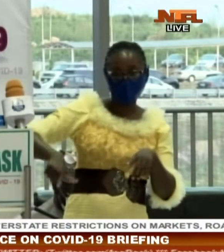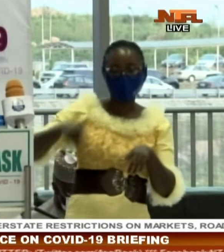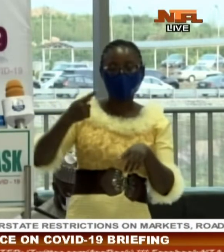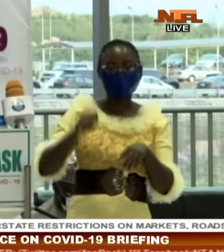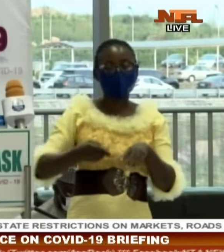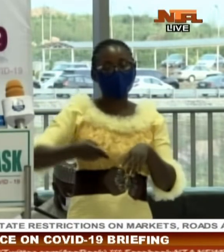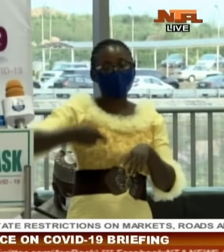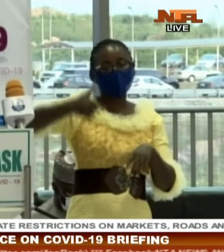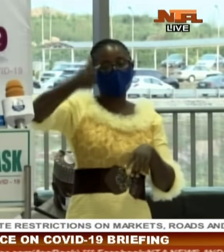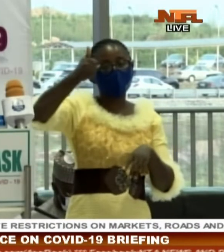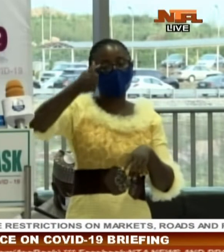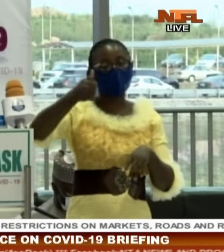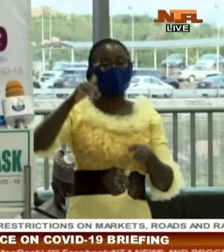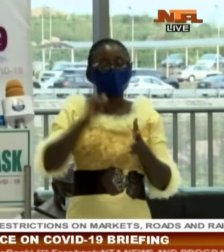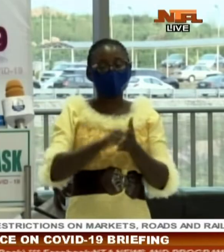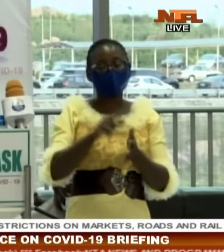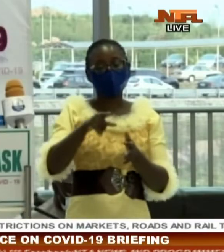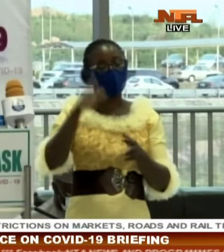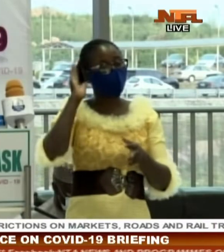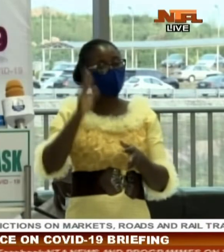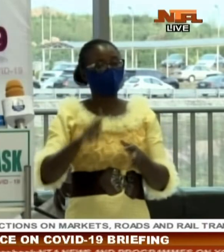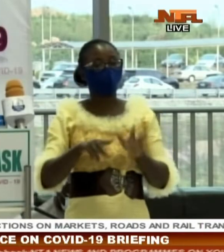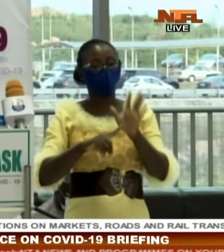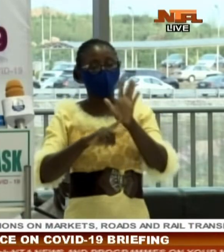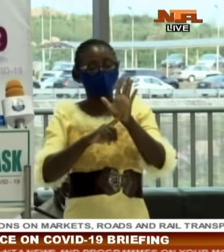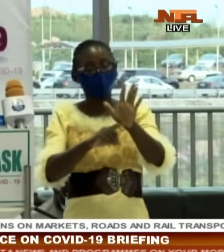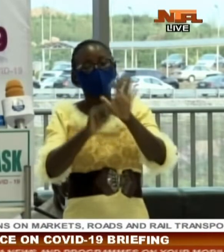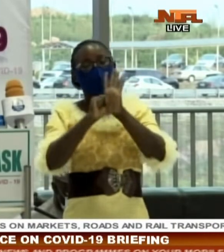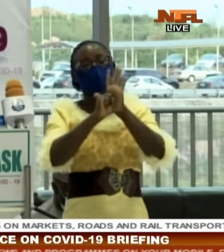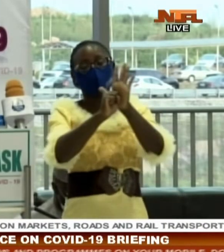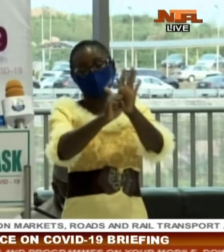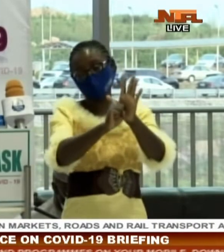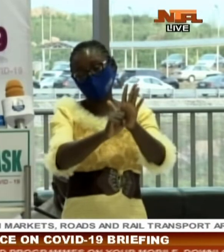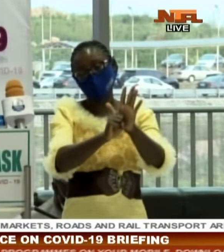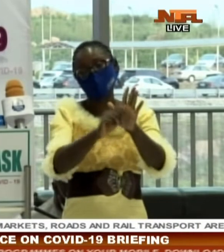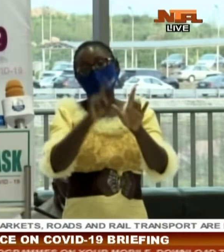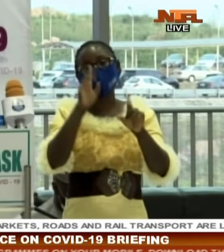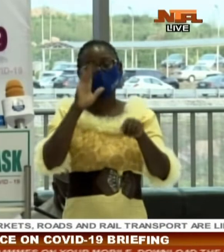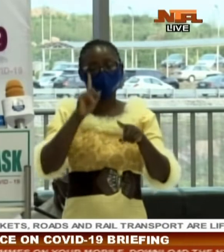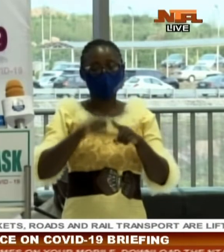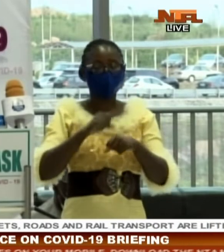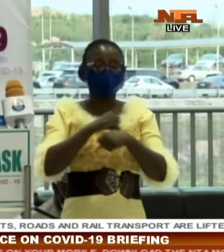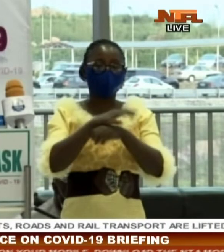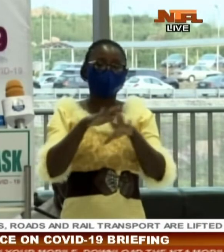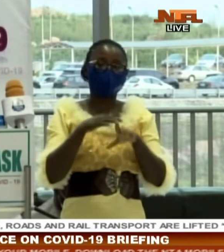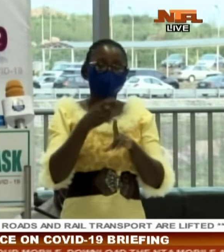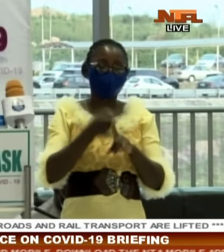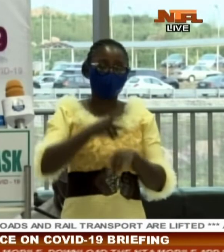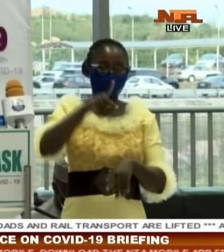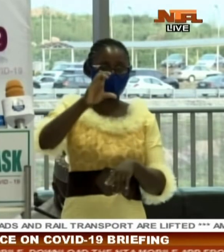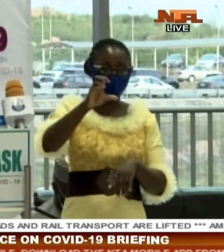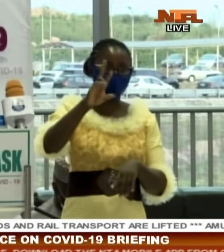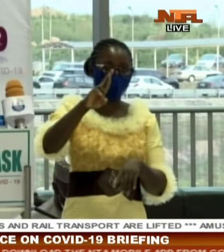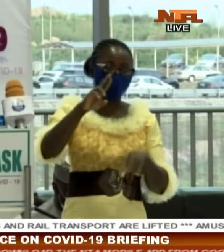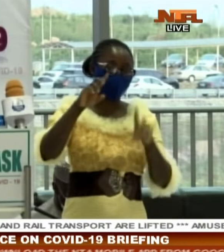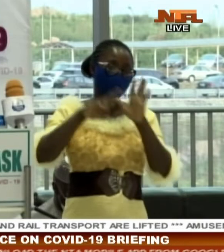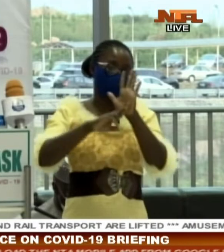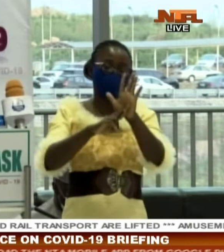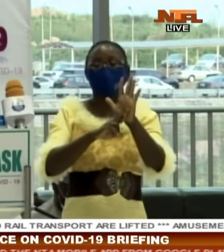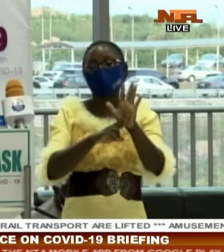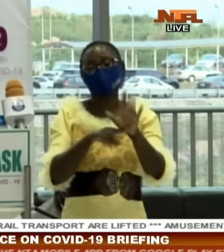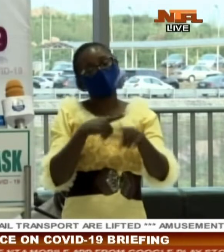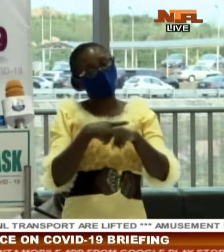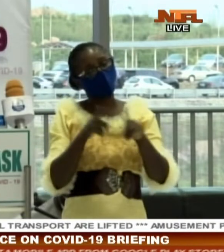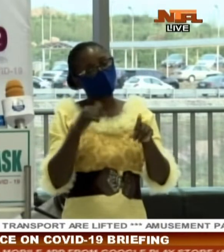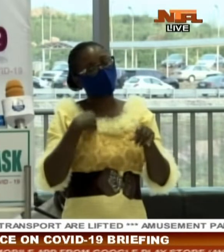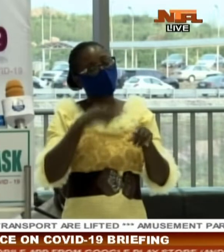the likelihood that you will pick up those that are going to convert from PCR negative to PCR positive. But